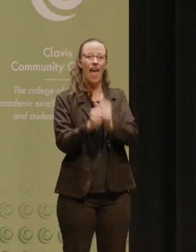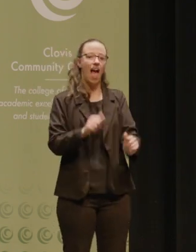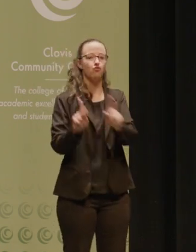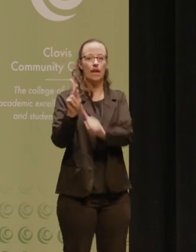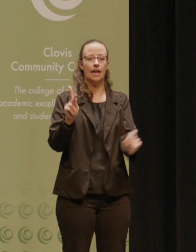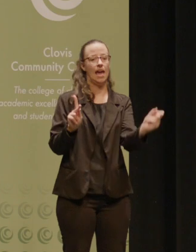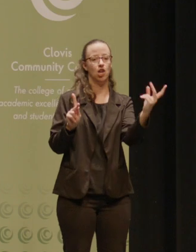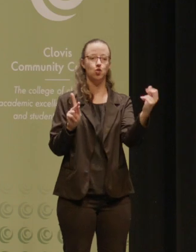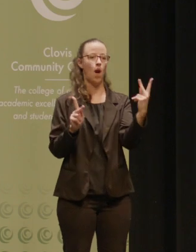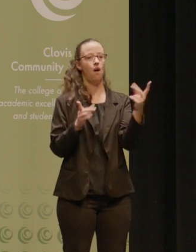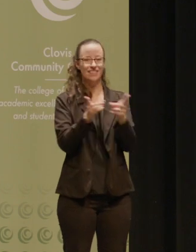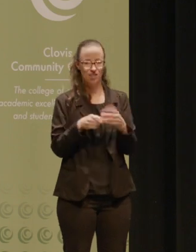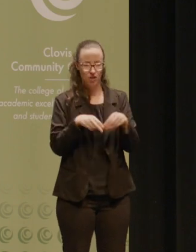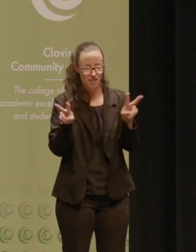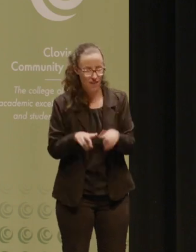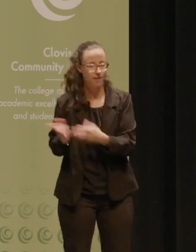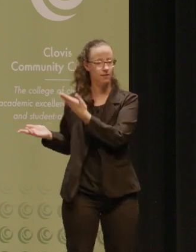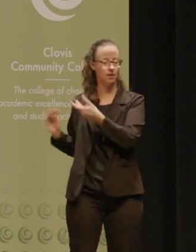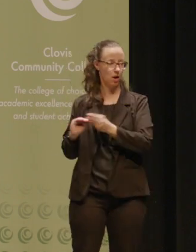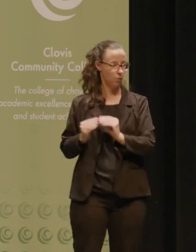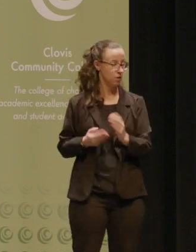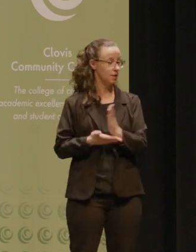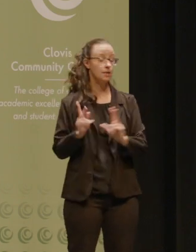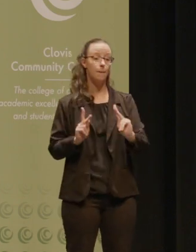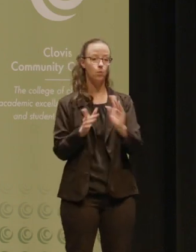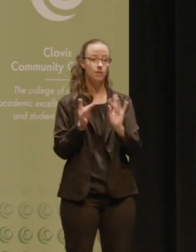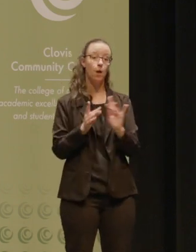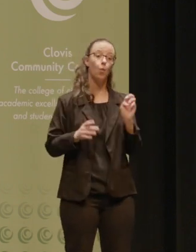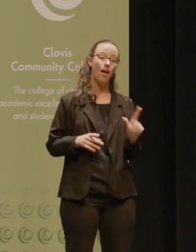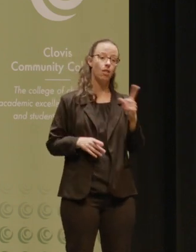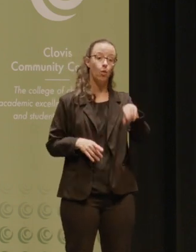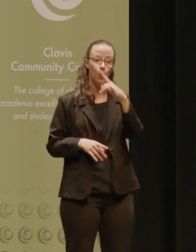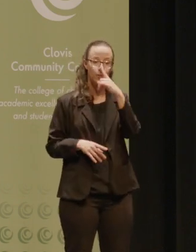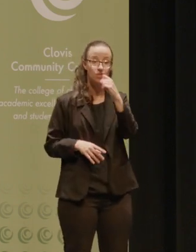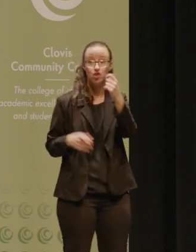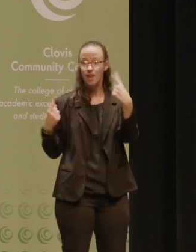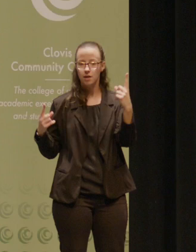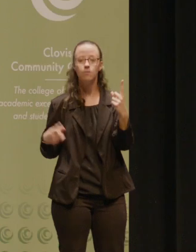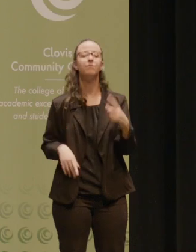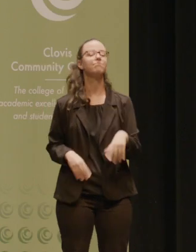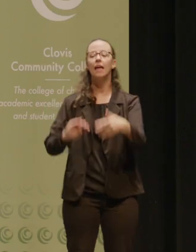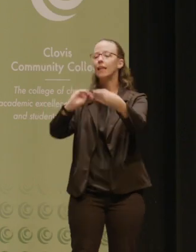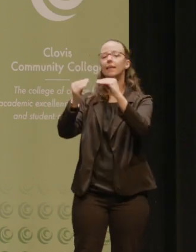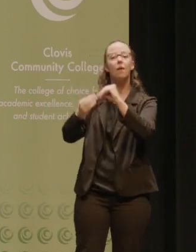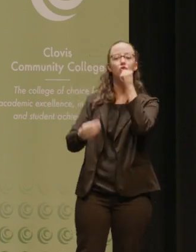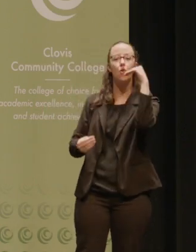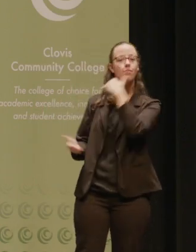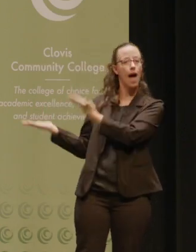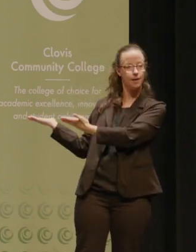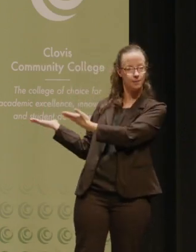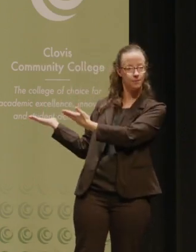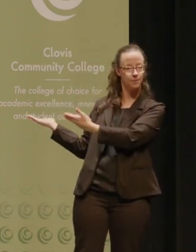the Valley, so that's fantastic. There's the numbers. Some people like to say, well, you know what, those kids aren't successful. The data doesn't lie. Look at